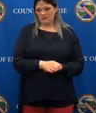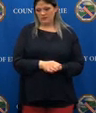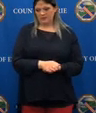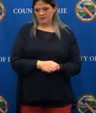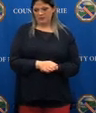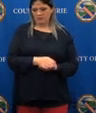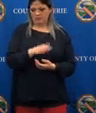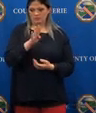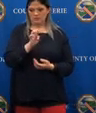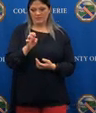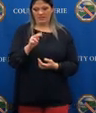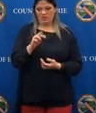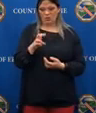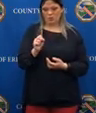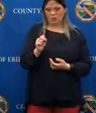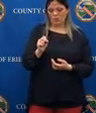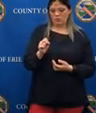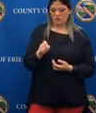B News.